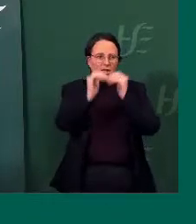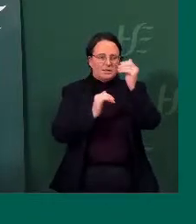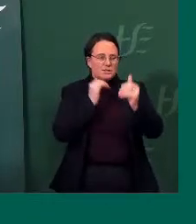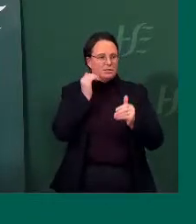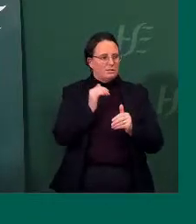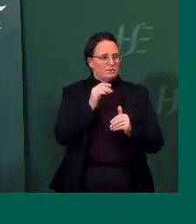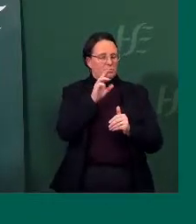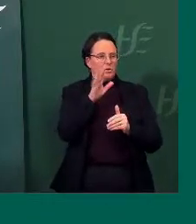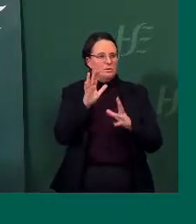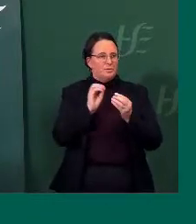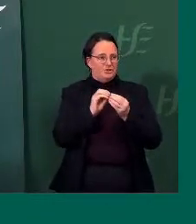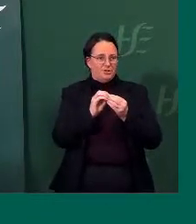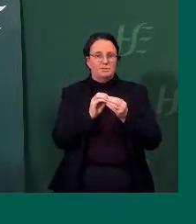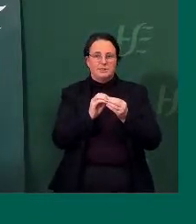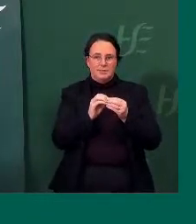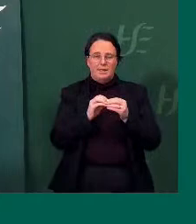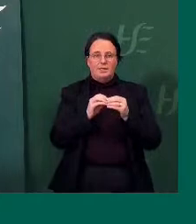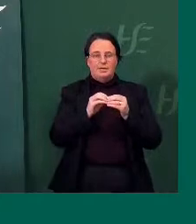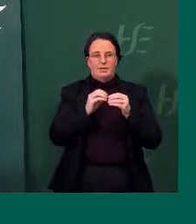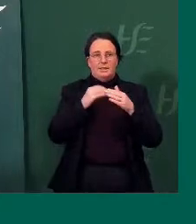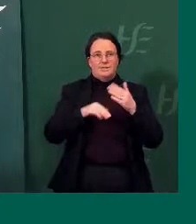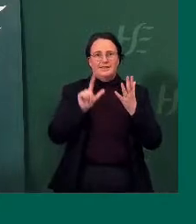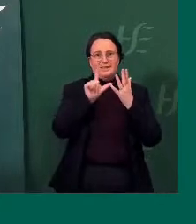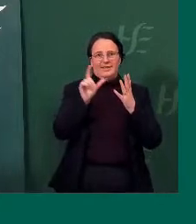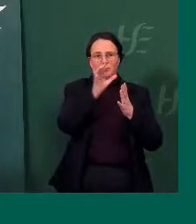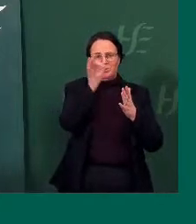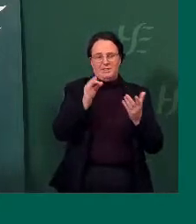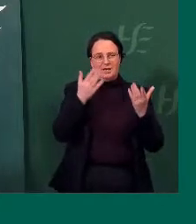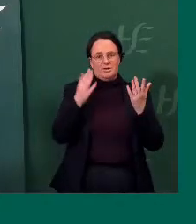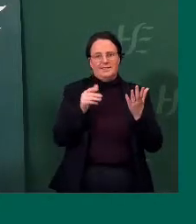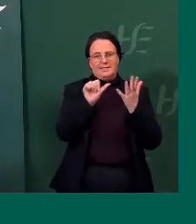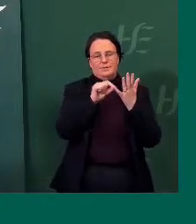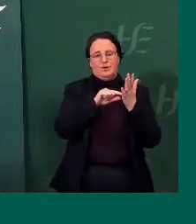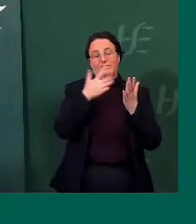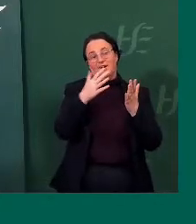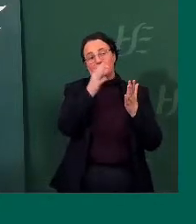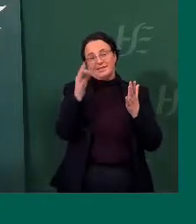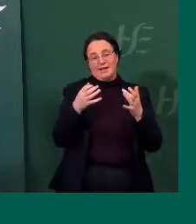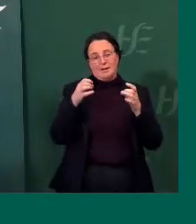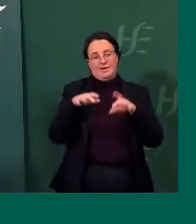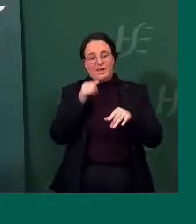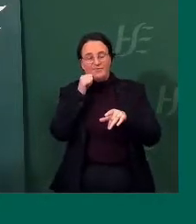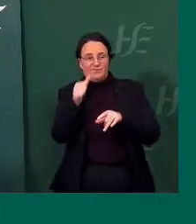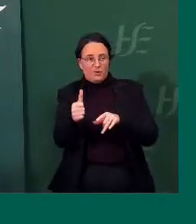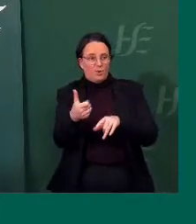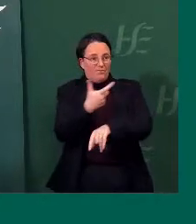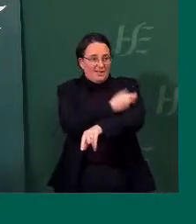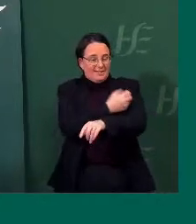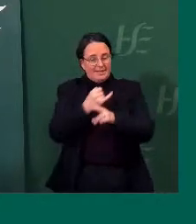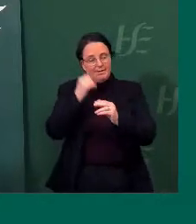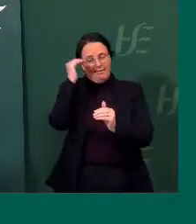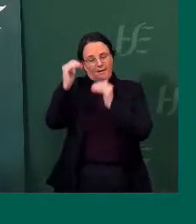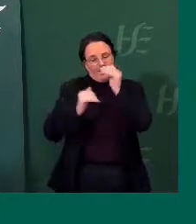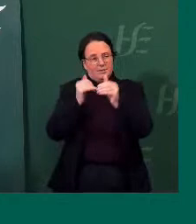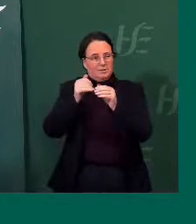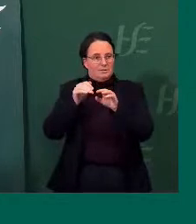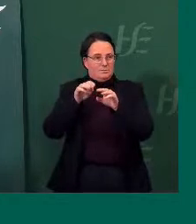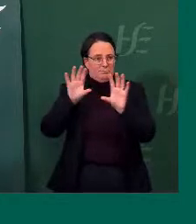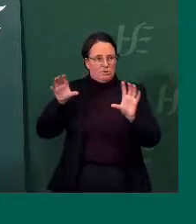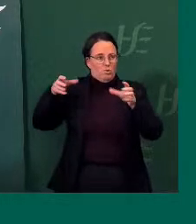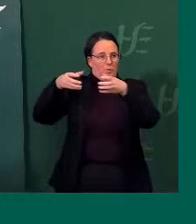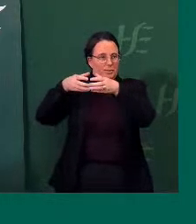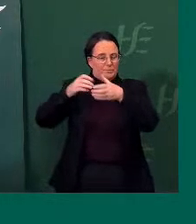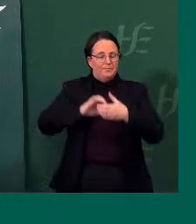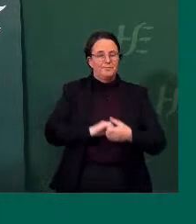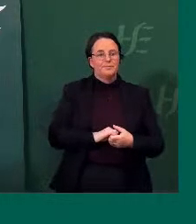referred at the start, less than 7% now, 6.5% left unvaccinated in the adult population.